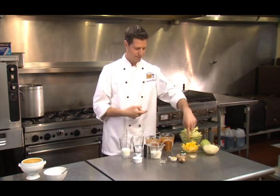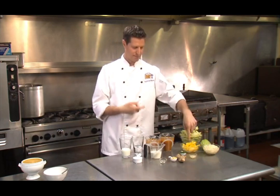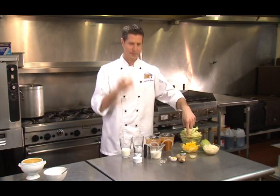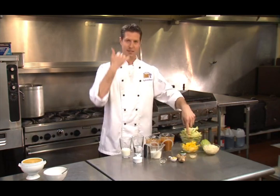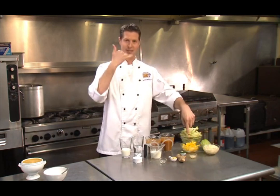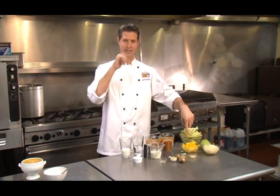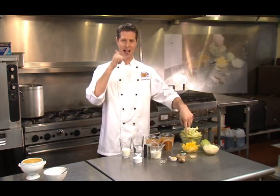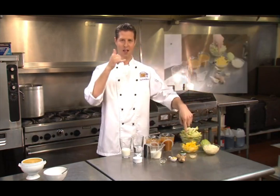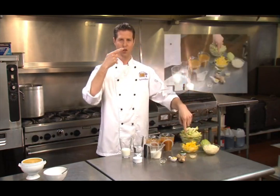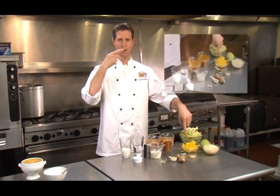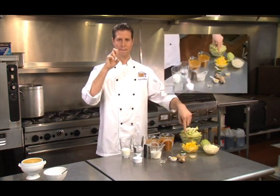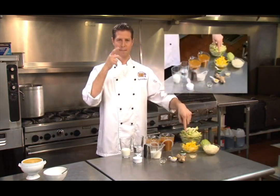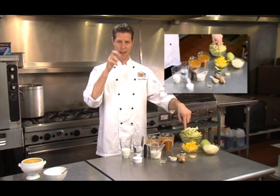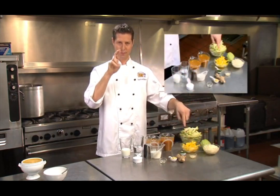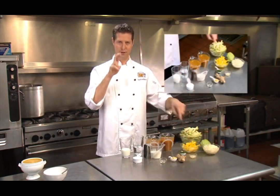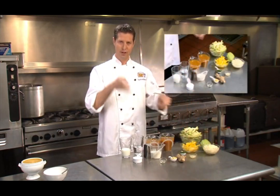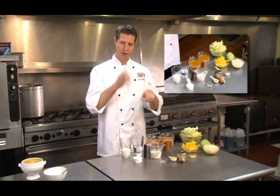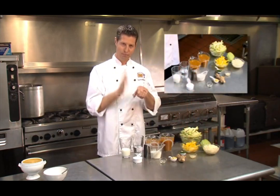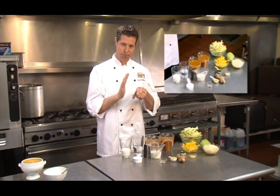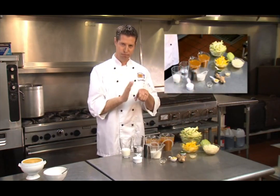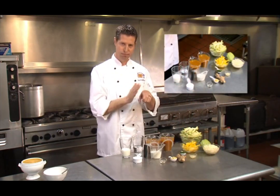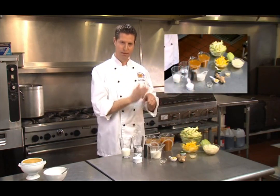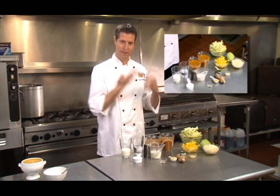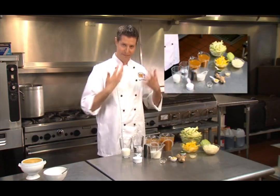Cut up the yellow pepper and chop the onion.